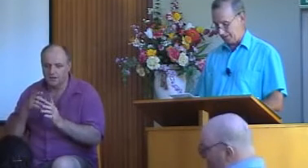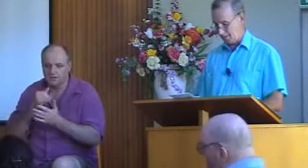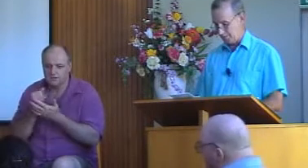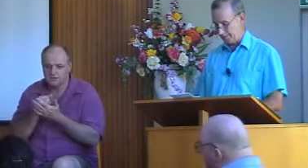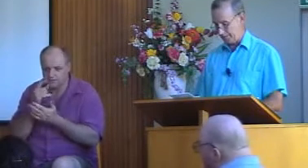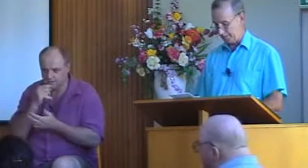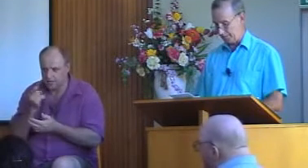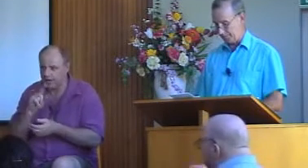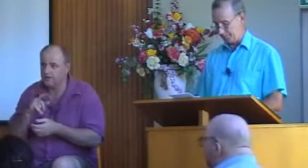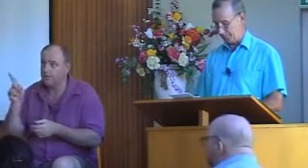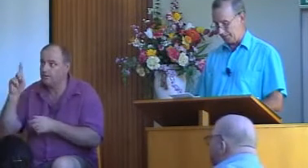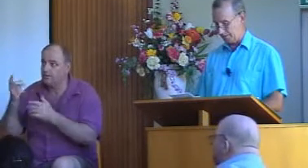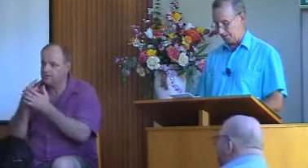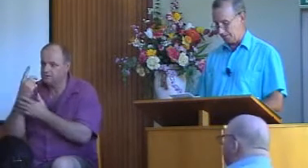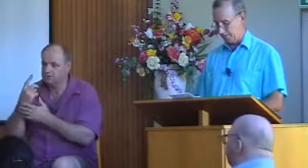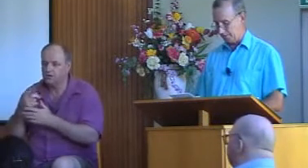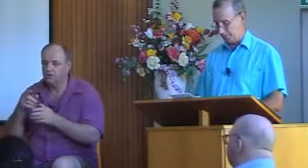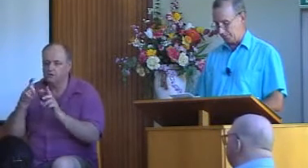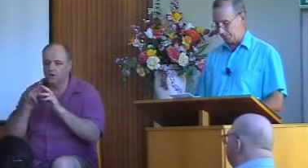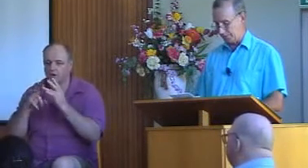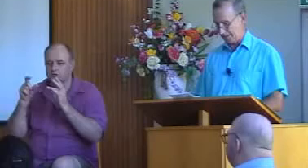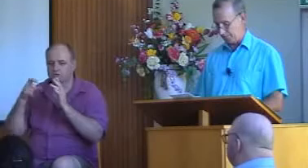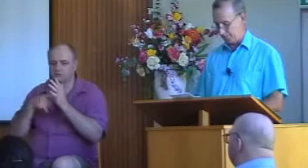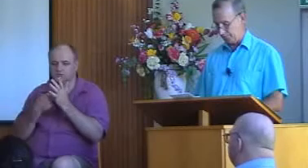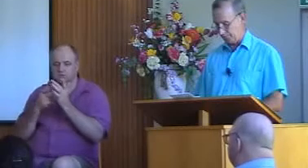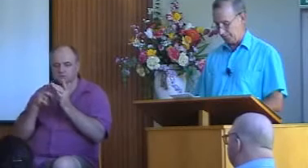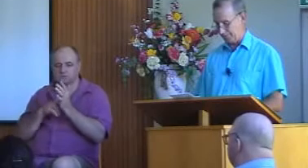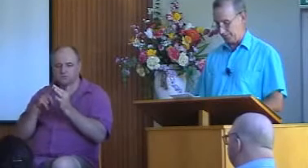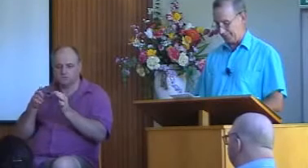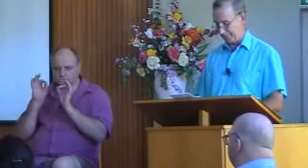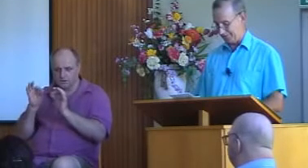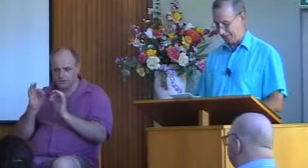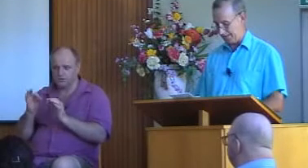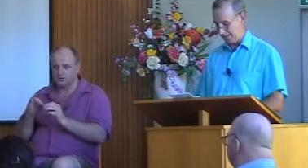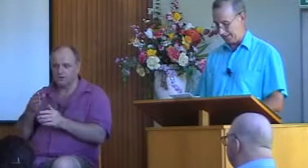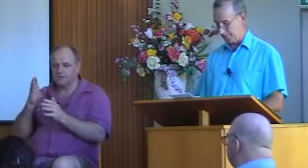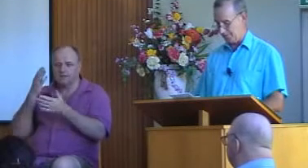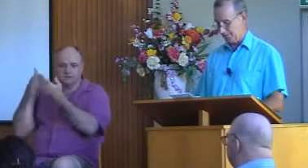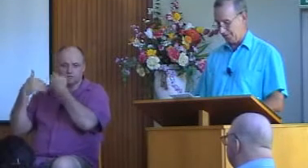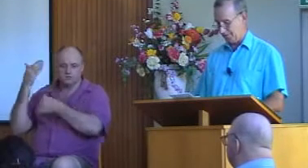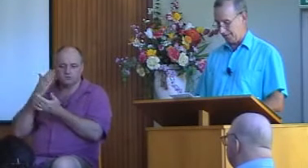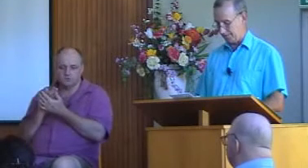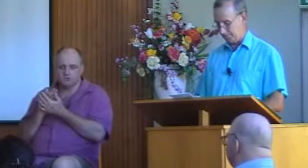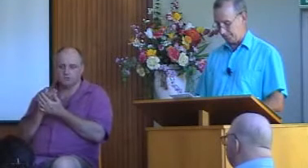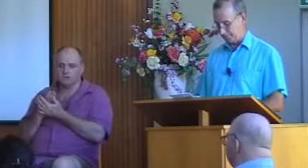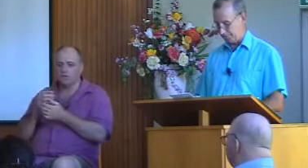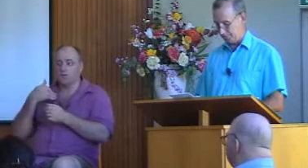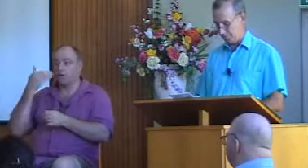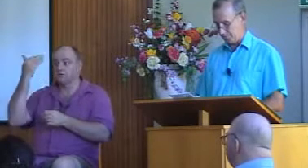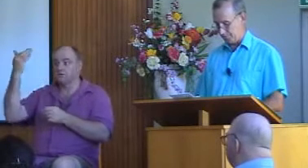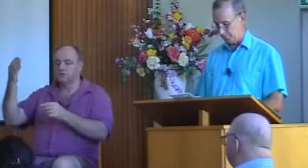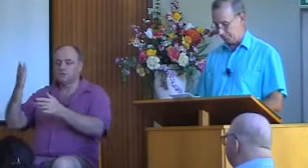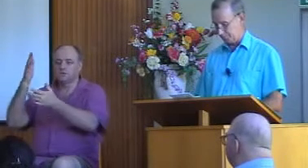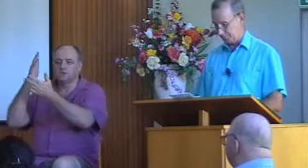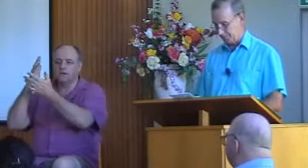doctrines are holy, its precepts are binding, its histories are true, its prophecies are accurate, and its decisions